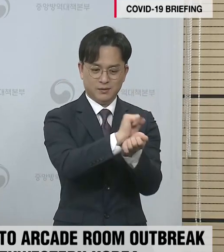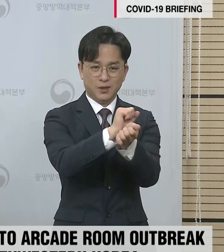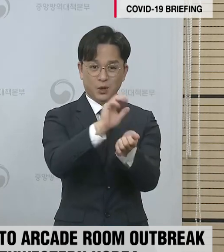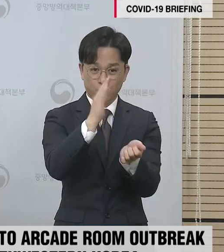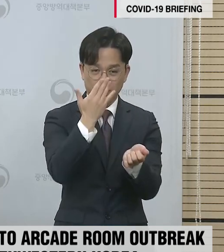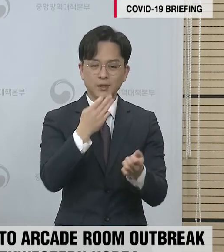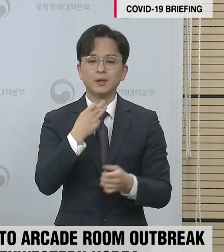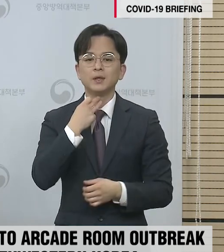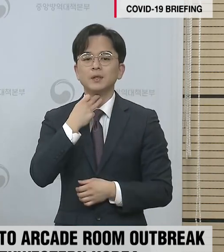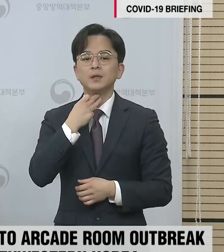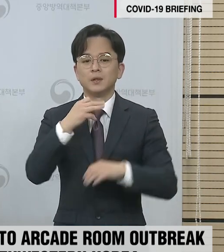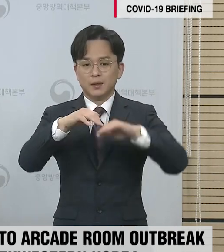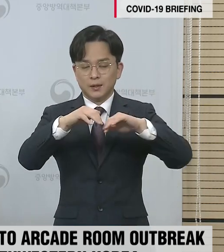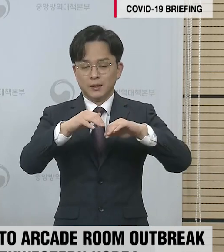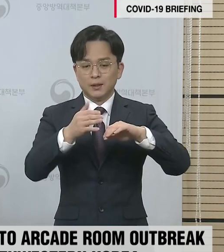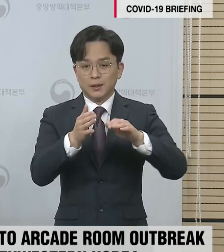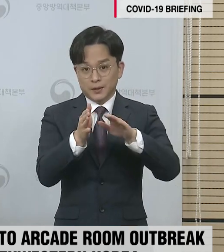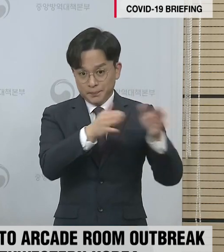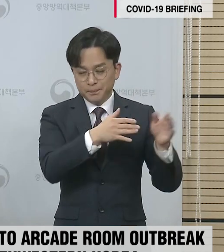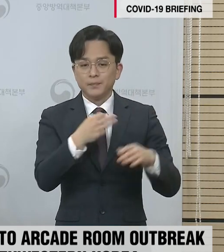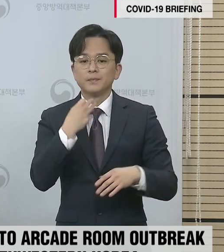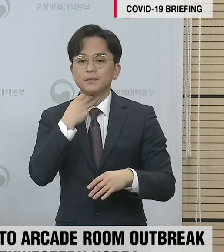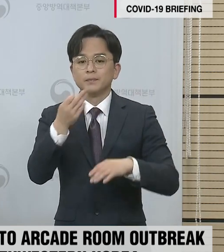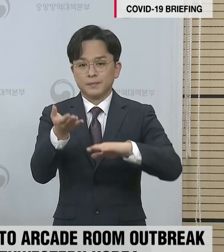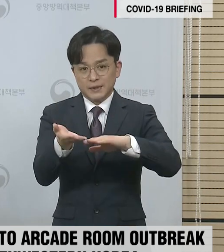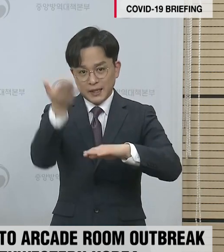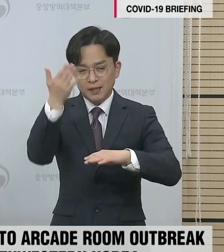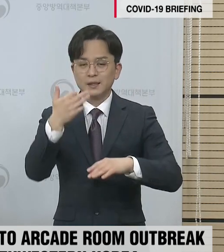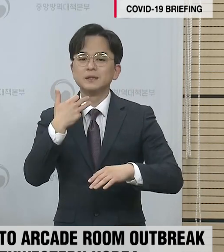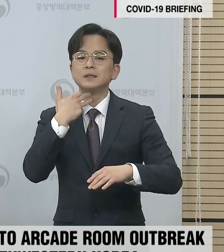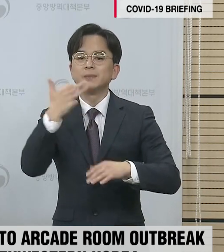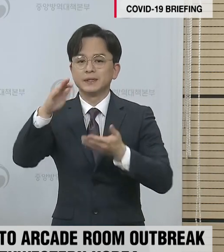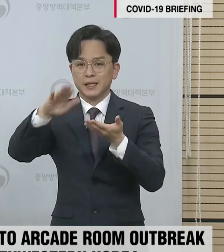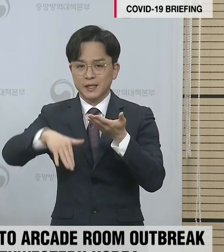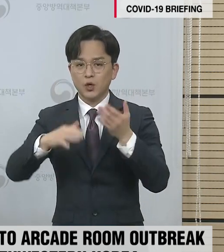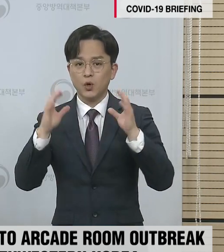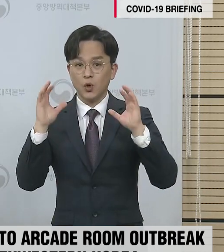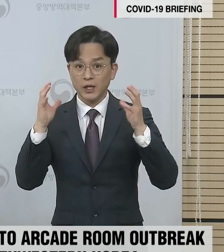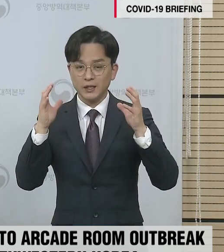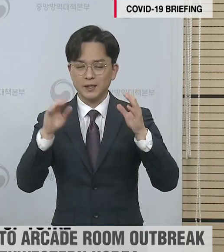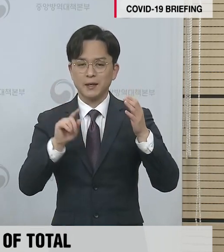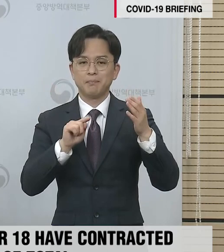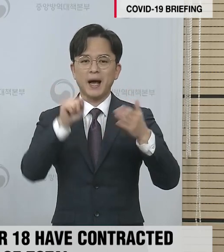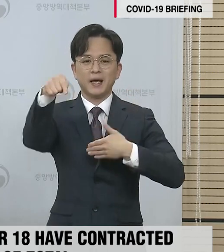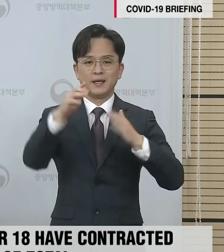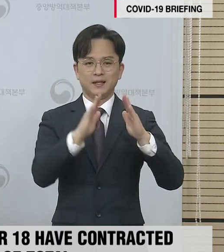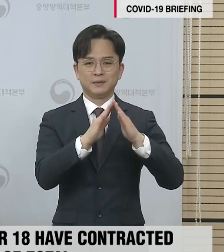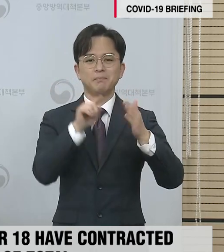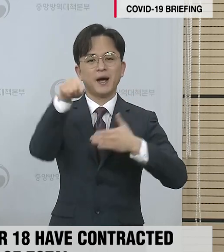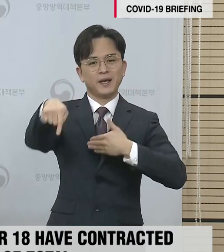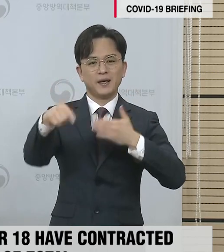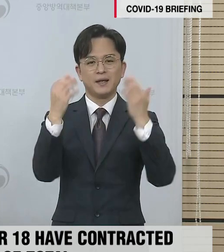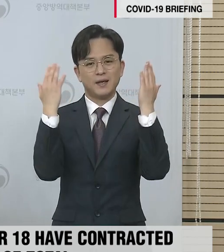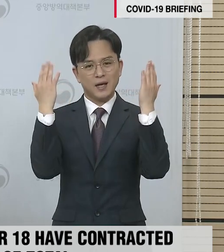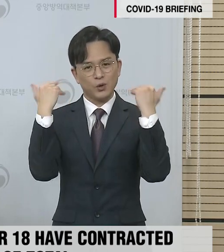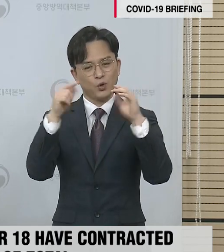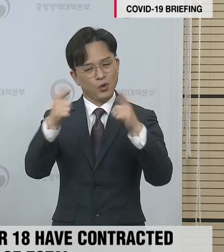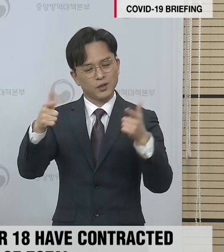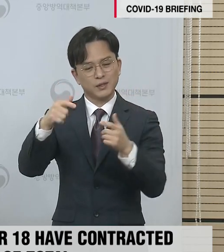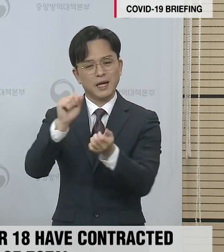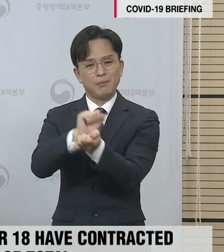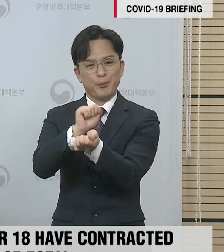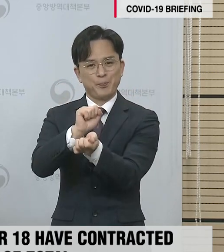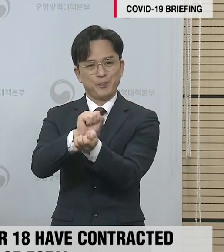age of 12 had more infections stemming from family-related infections. However, during for the age group